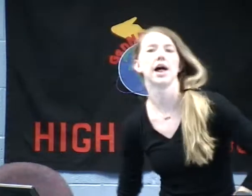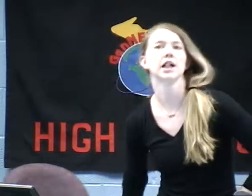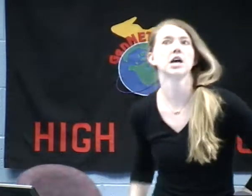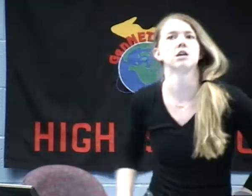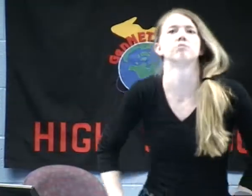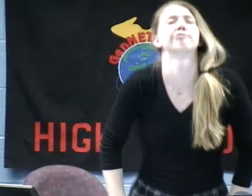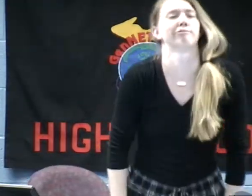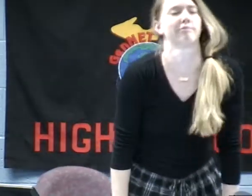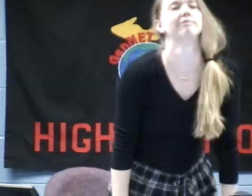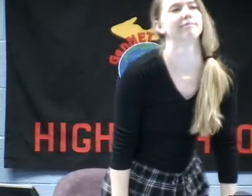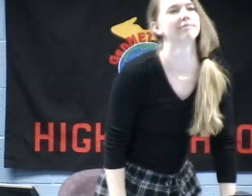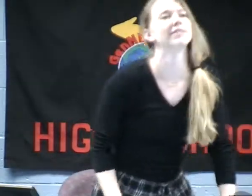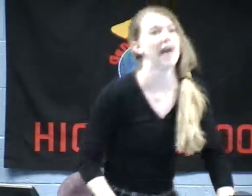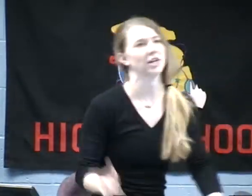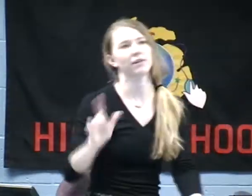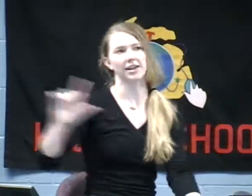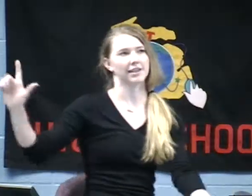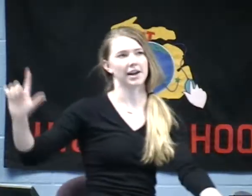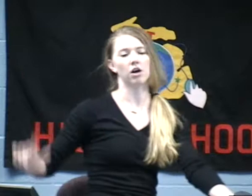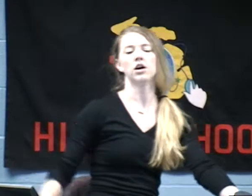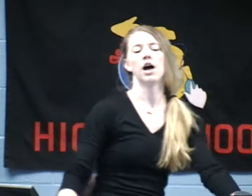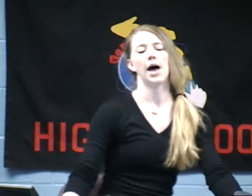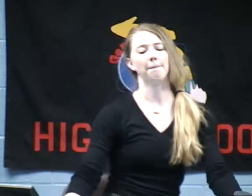L? Slide. You gotta slide L. M?